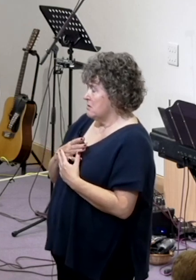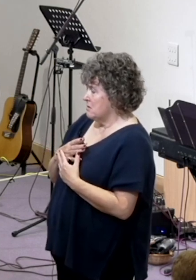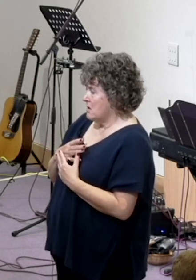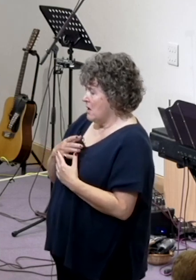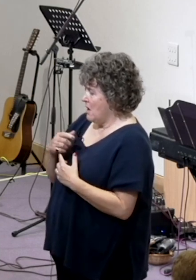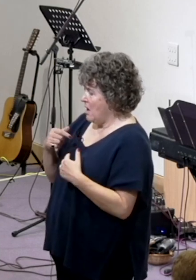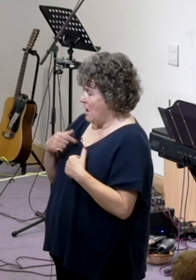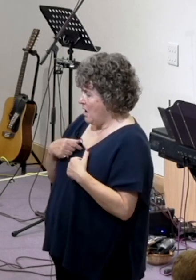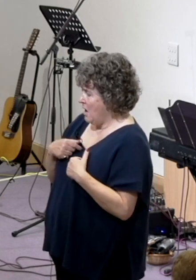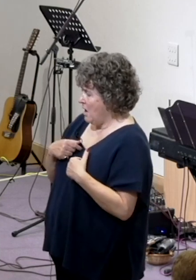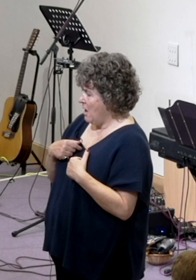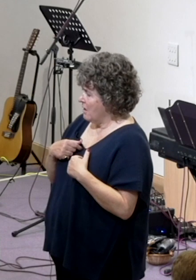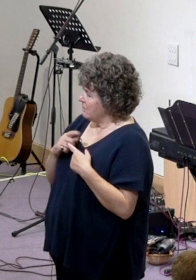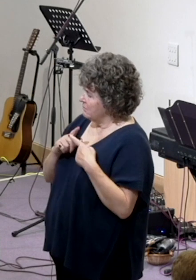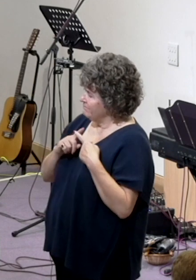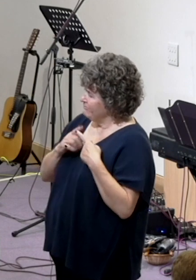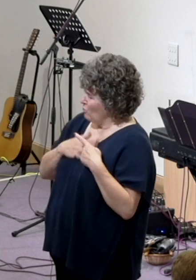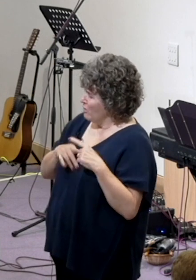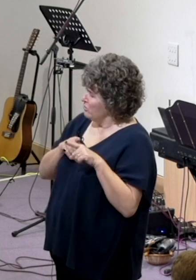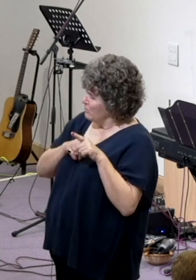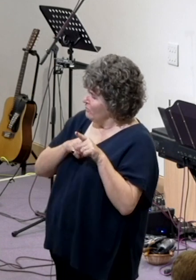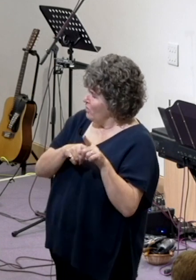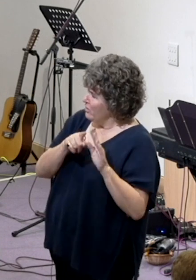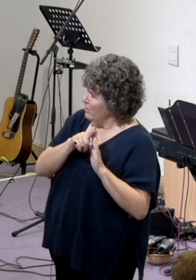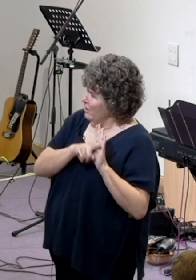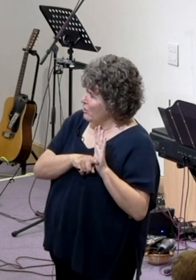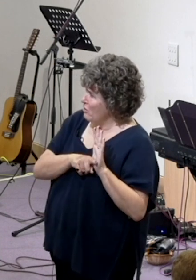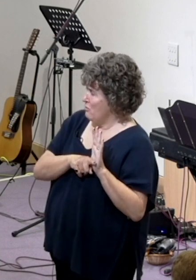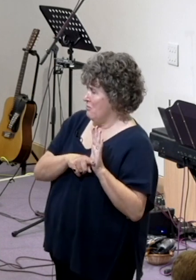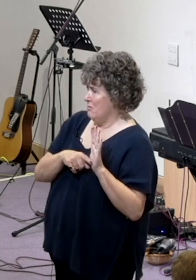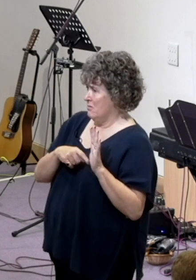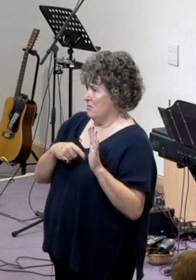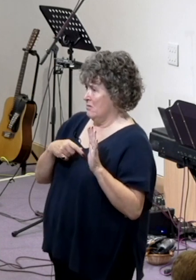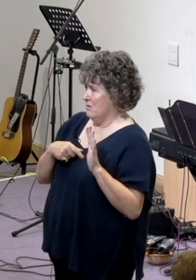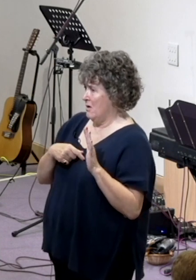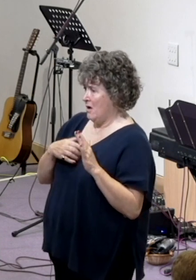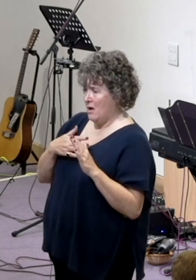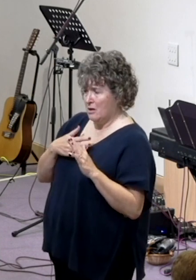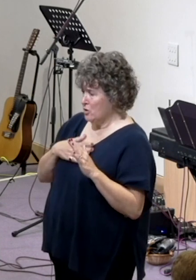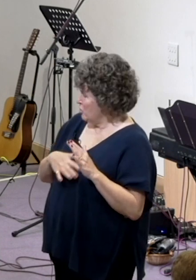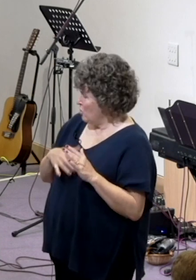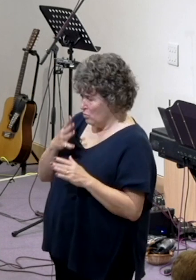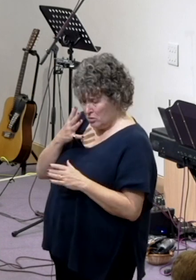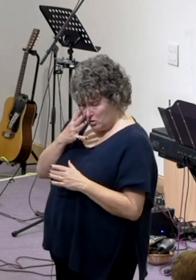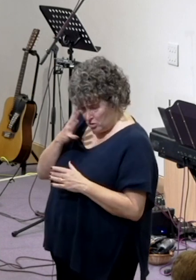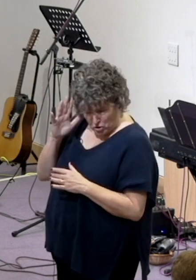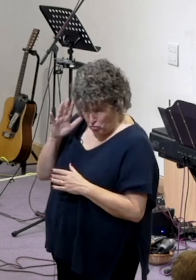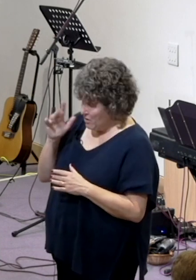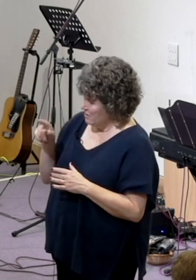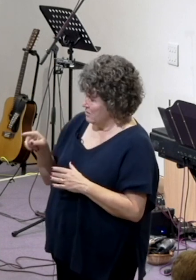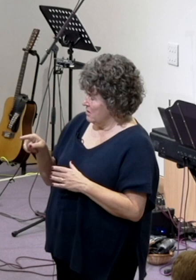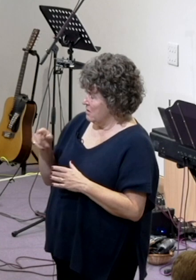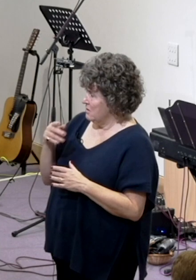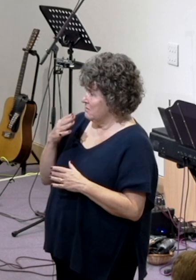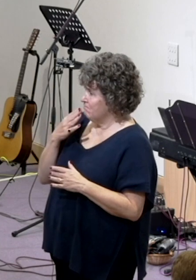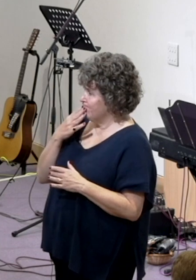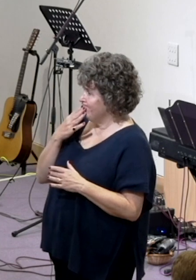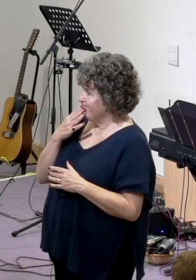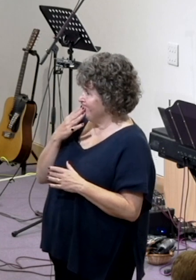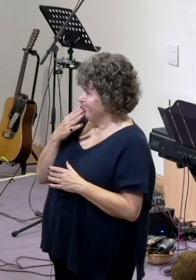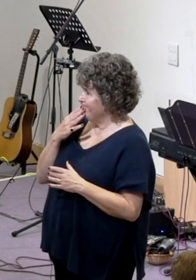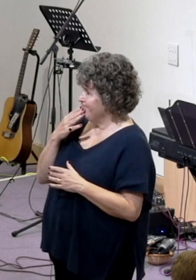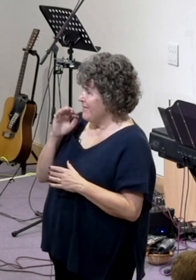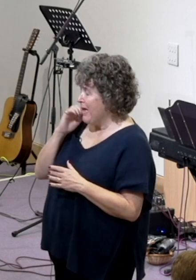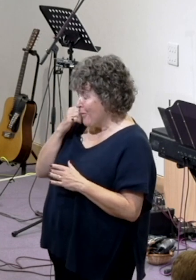her husband, was faithful to the law and yet did not want to expose her to public disgrace, he had in mind